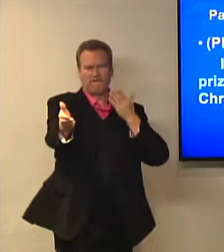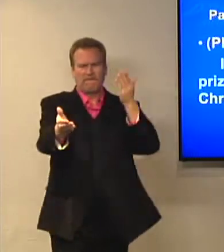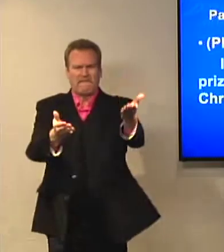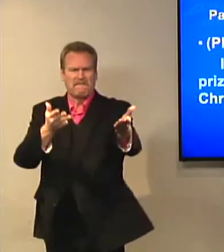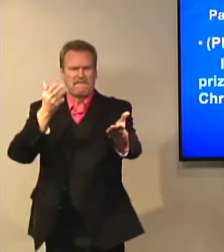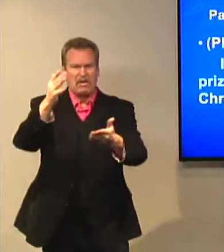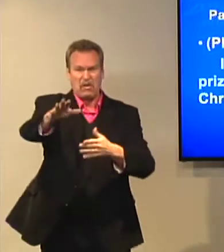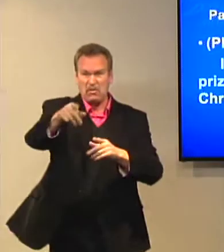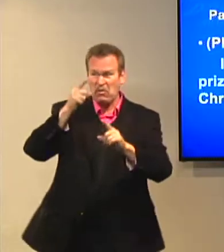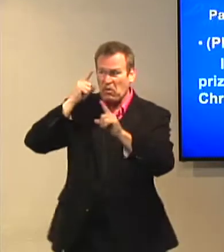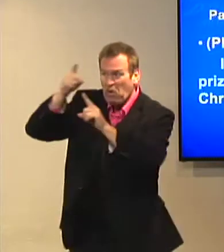conform to Christ.